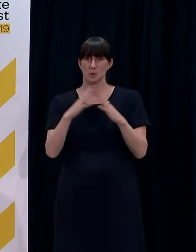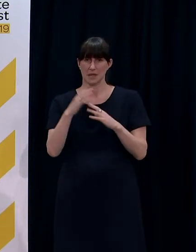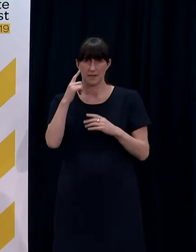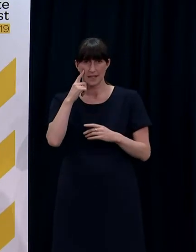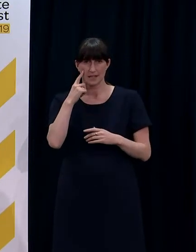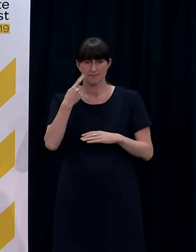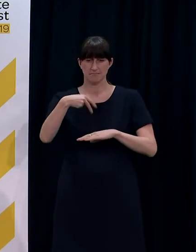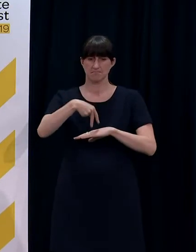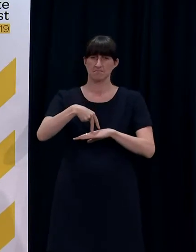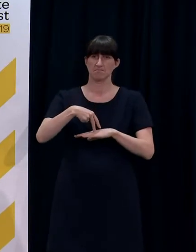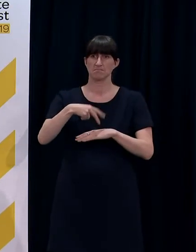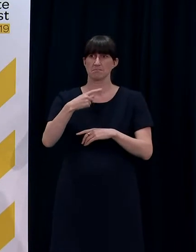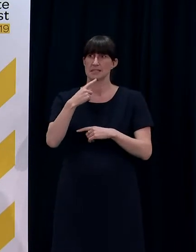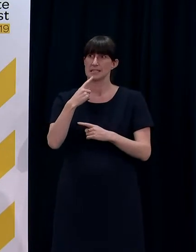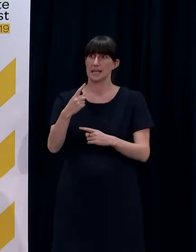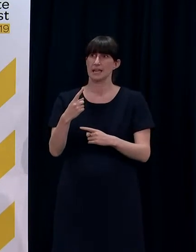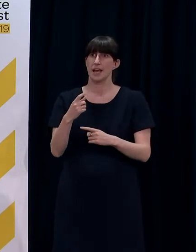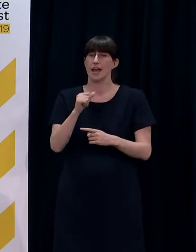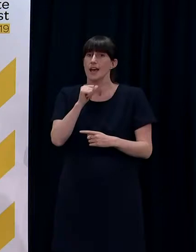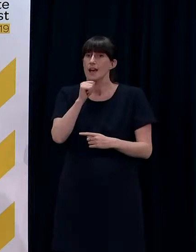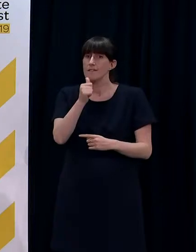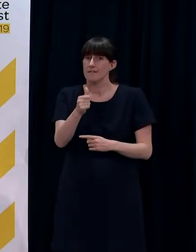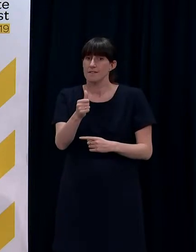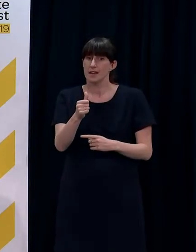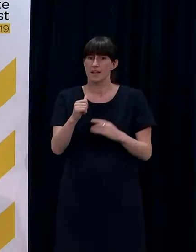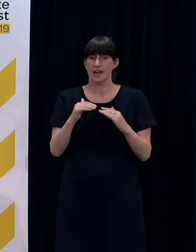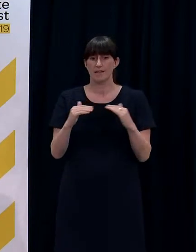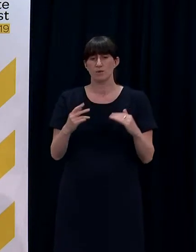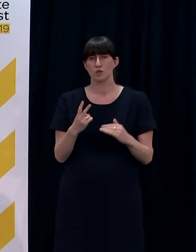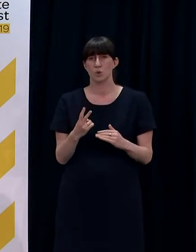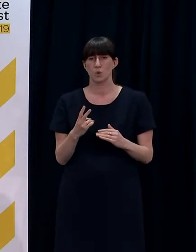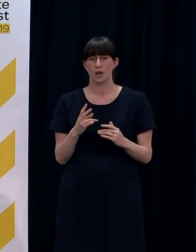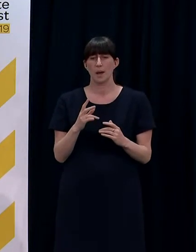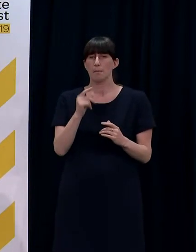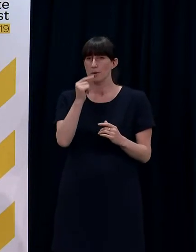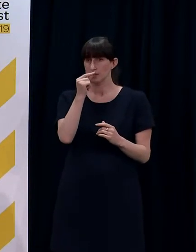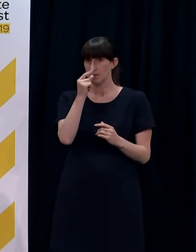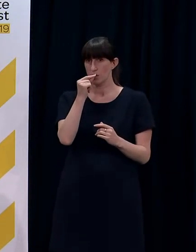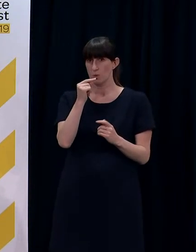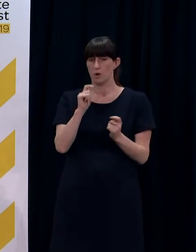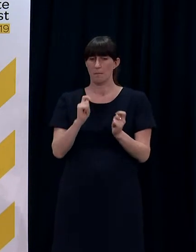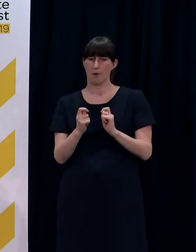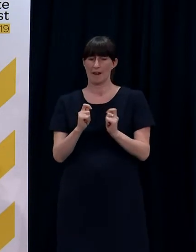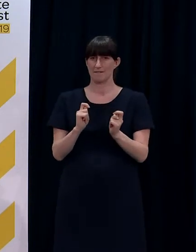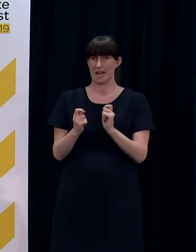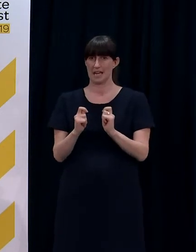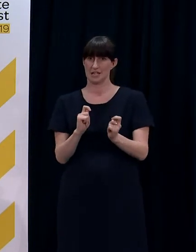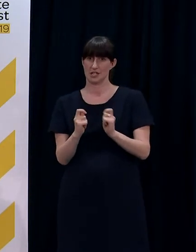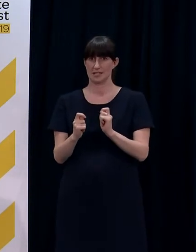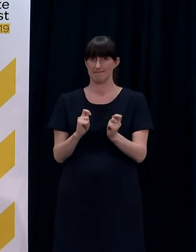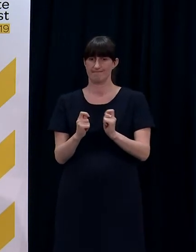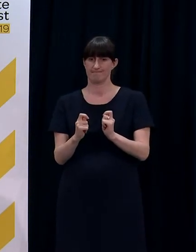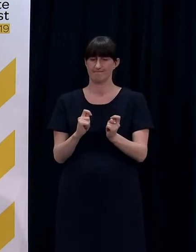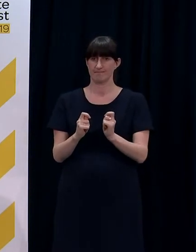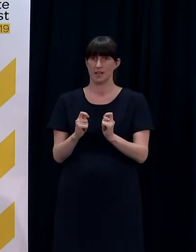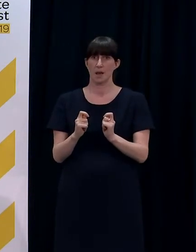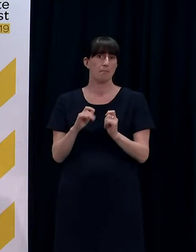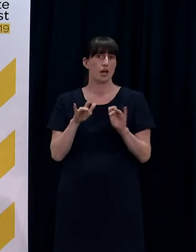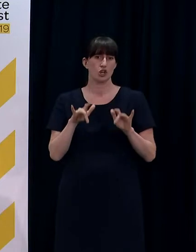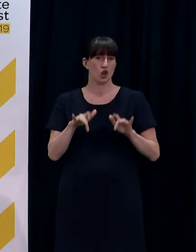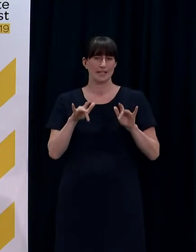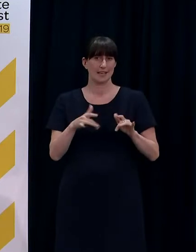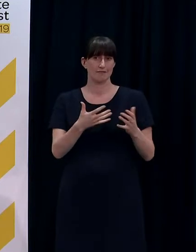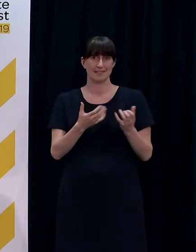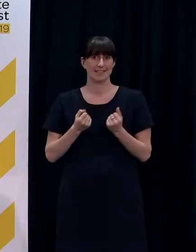be an option, he may well be looking at some modifications to level 2. We haven't had that advice yet from Dr.